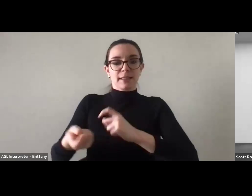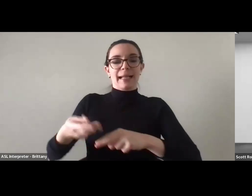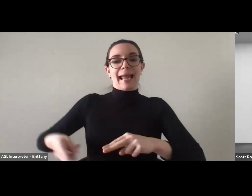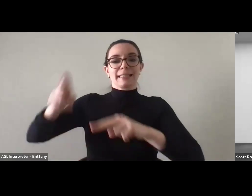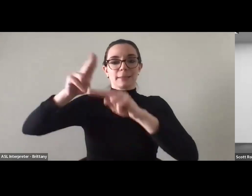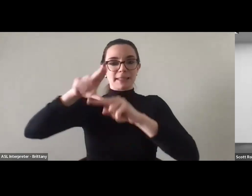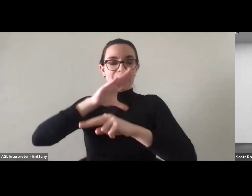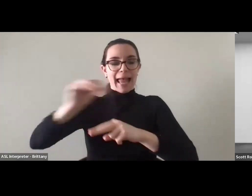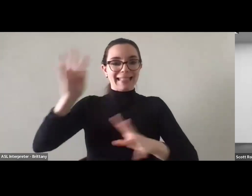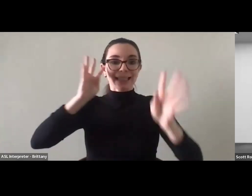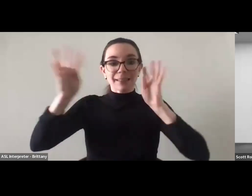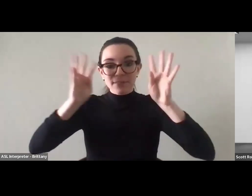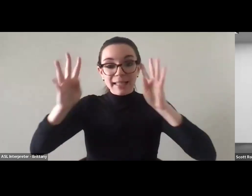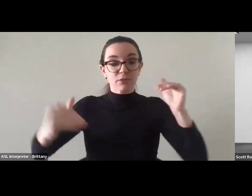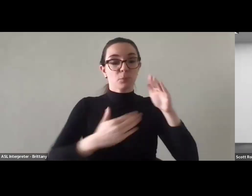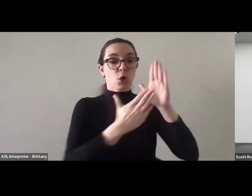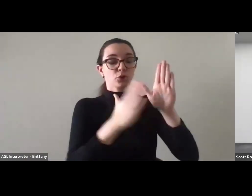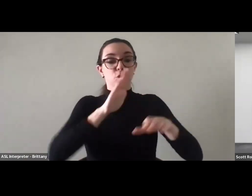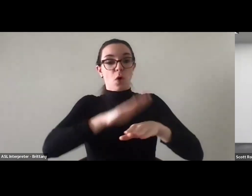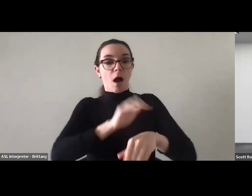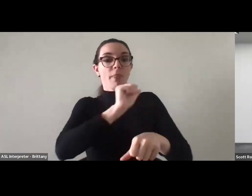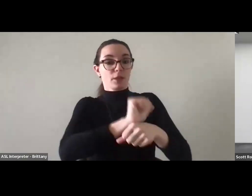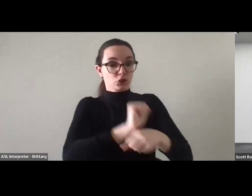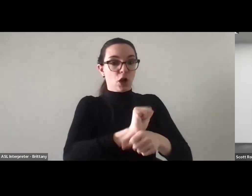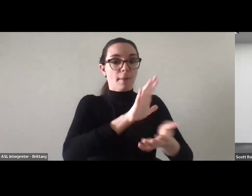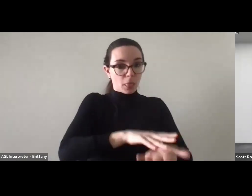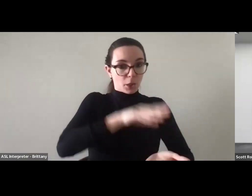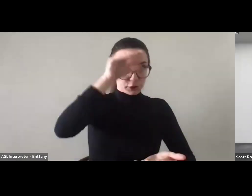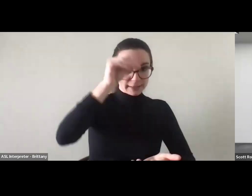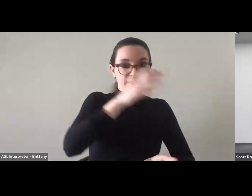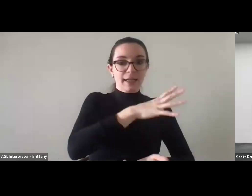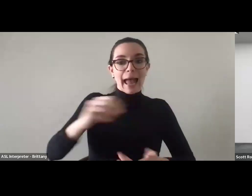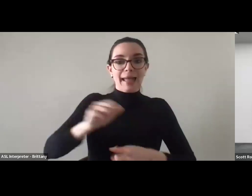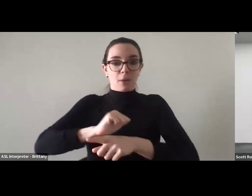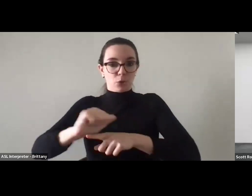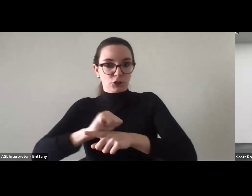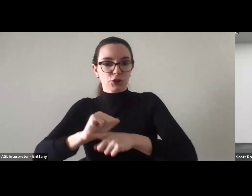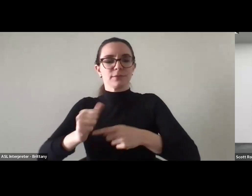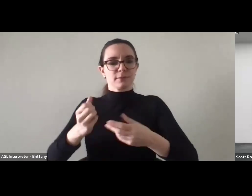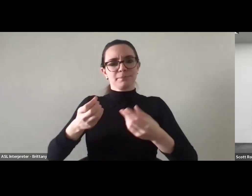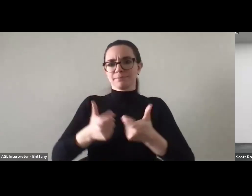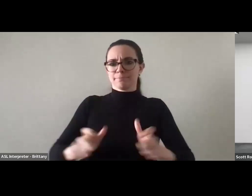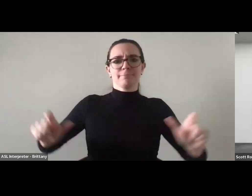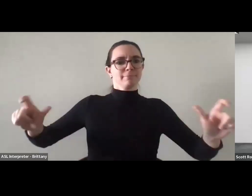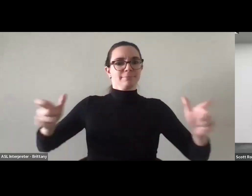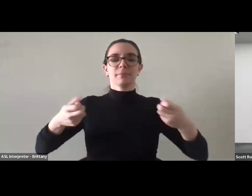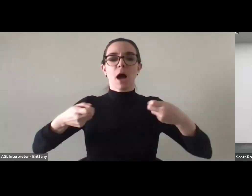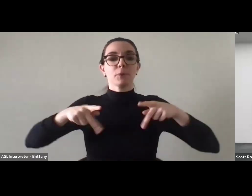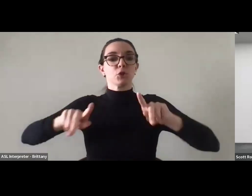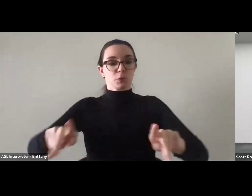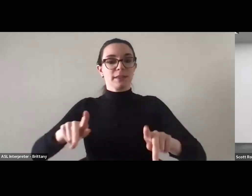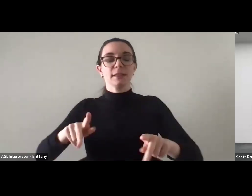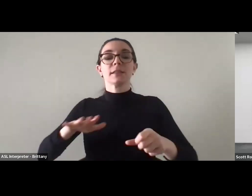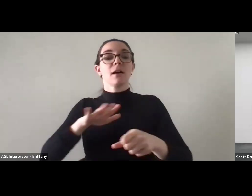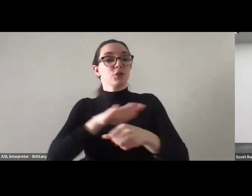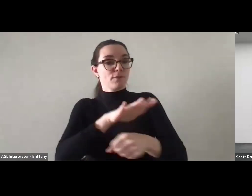approaches to on-the-job learning and classroom instruction afford tremendous opportunities. These opportunities can help enhance access to fully inclusive